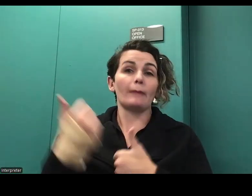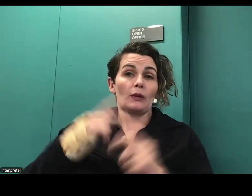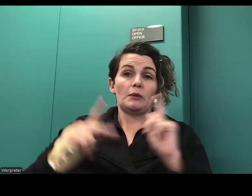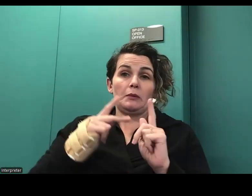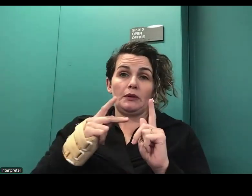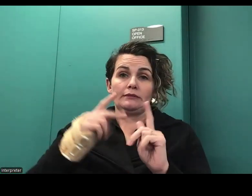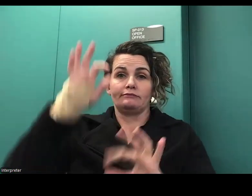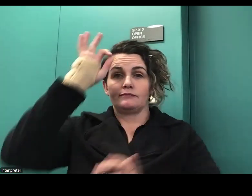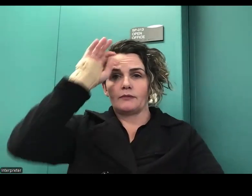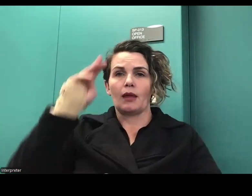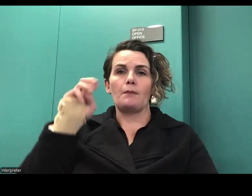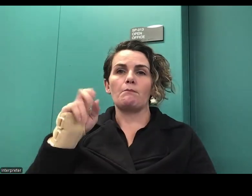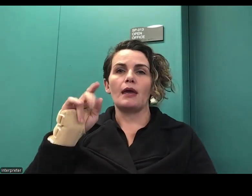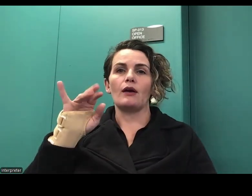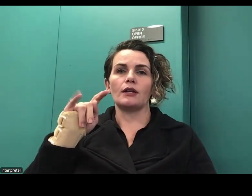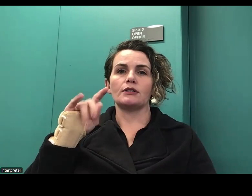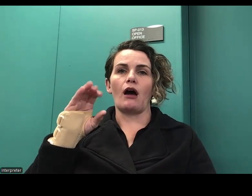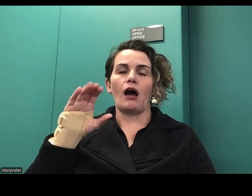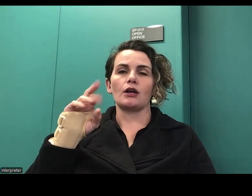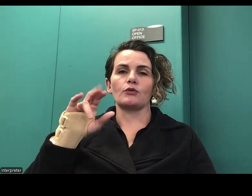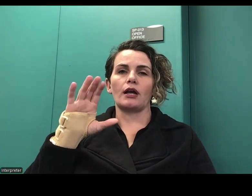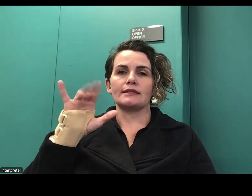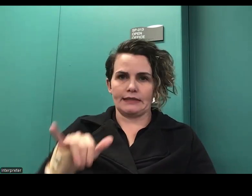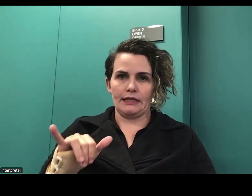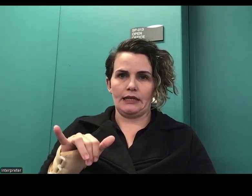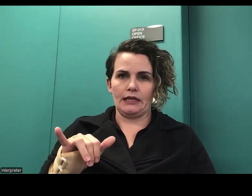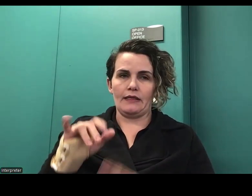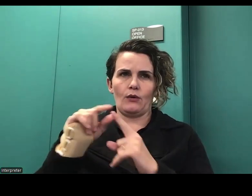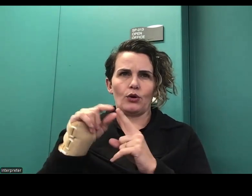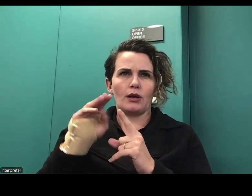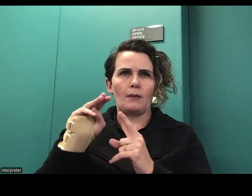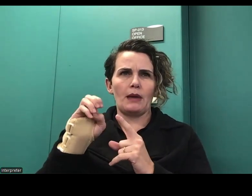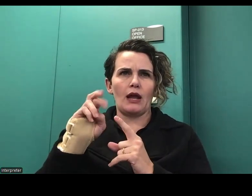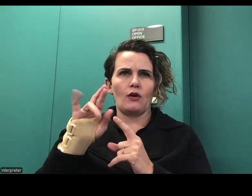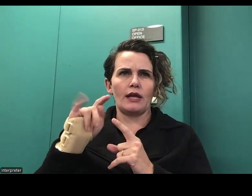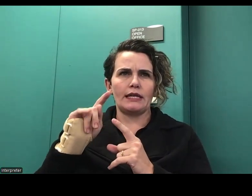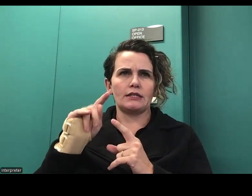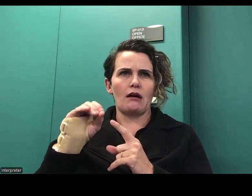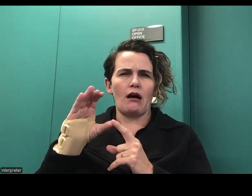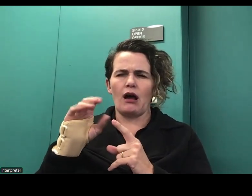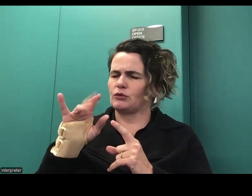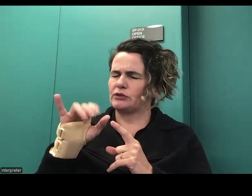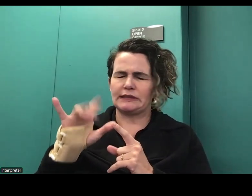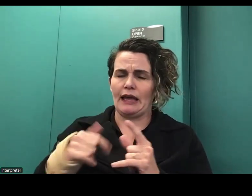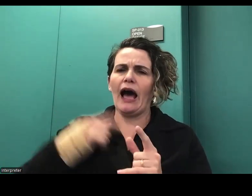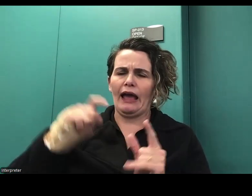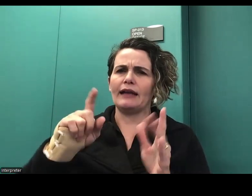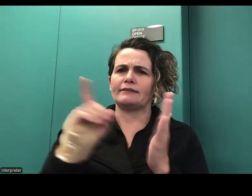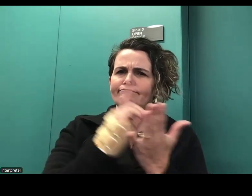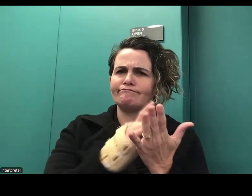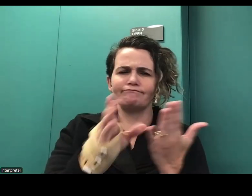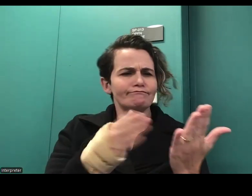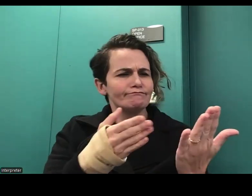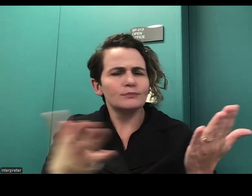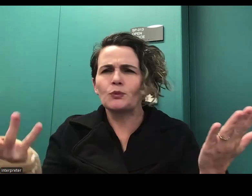don't know what meritocracy means. When they wrote it in, I actually had to look it up. I've been doing civil rights now for like